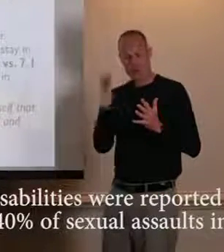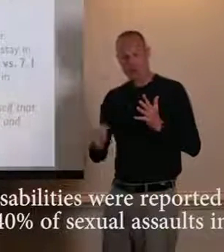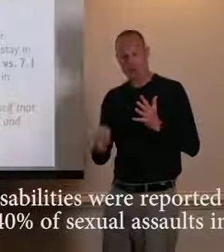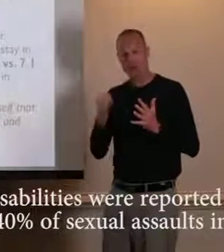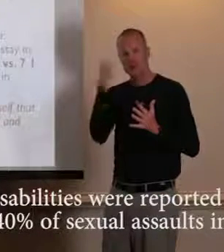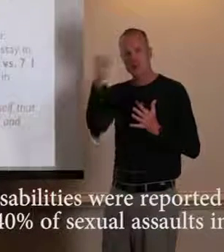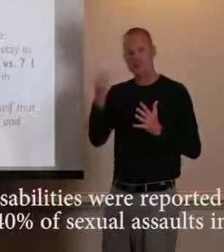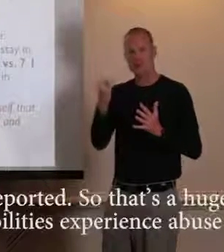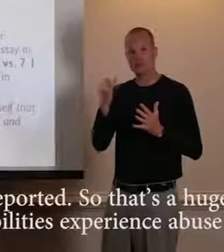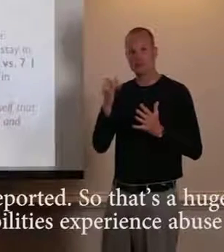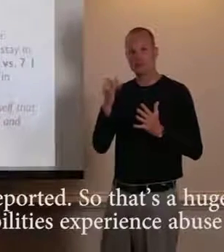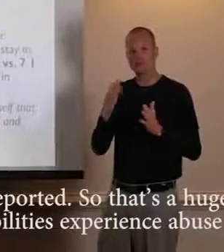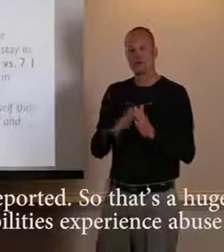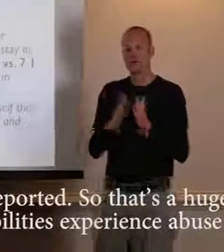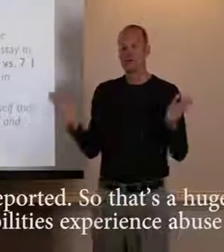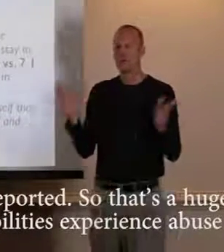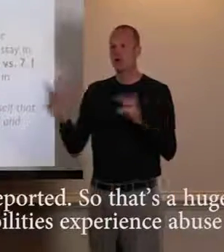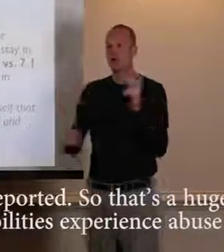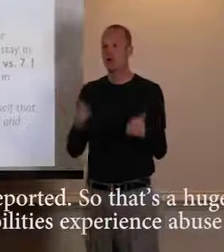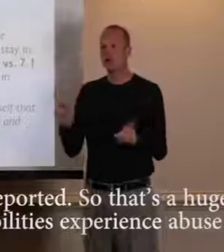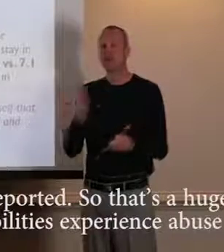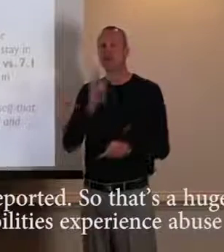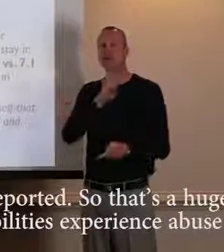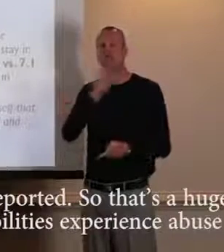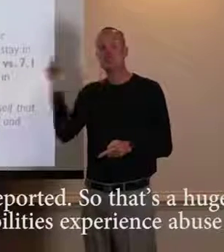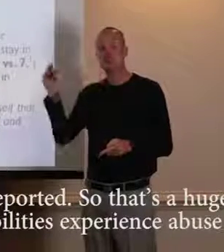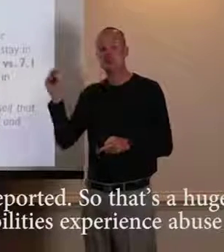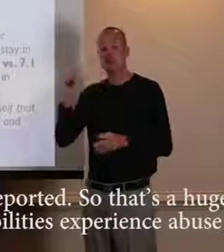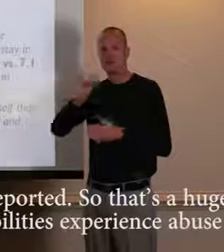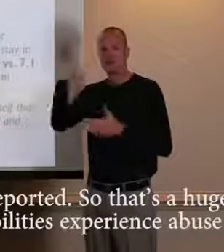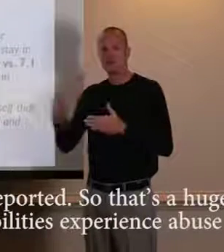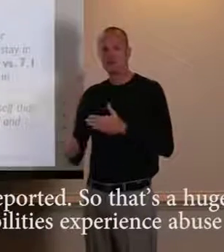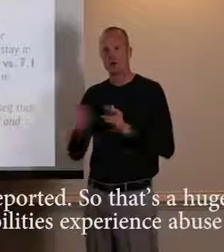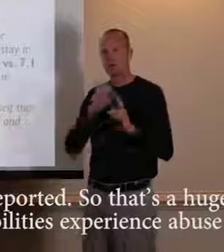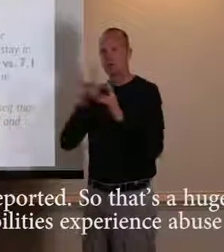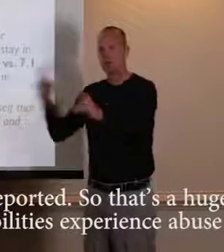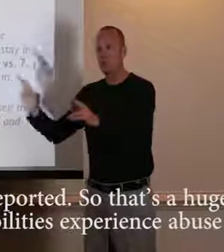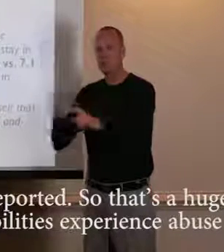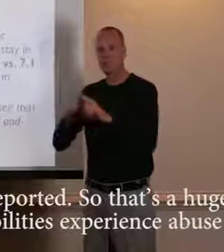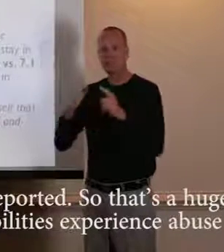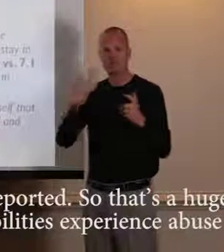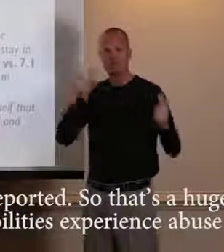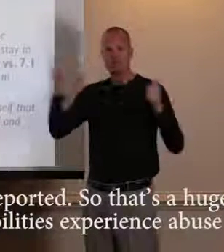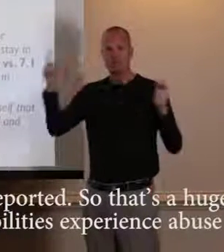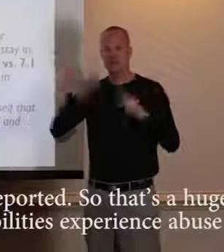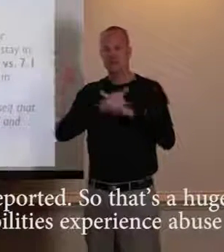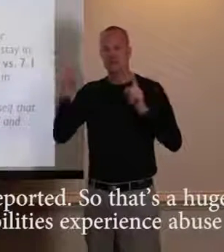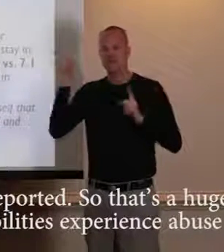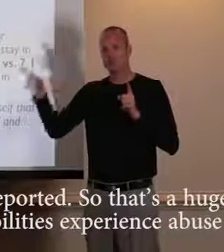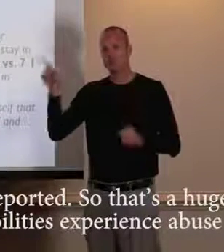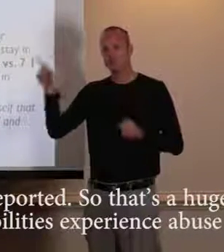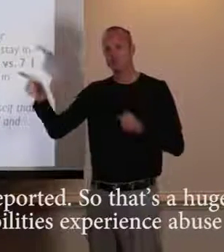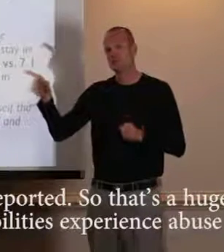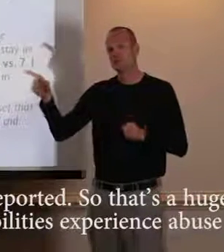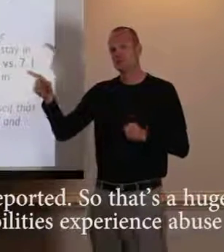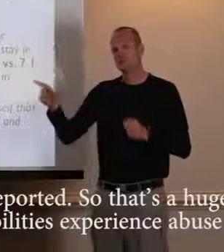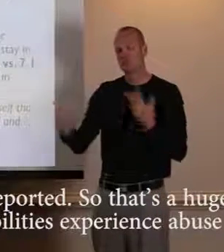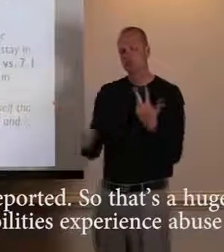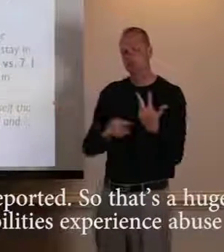sexual assaults in the general population are ever reported. So that's a huge differential. People with